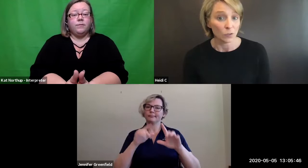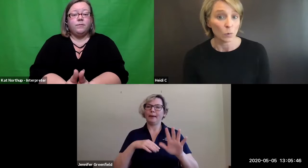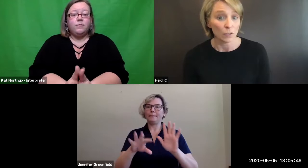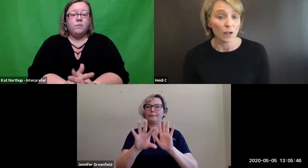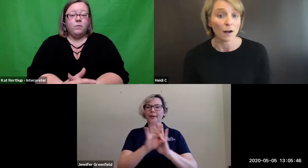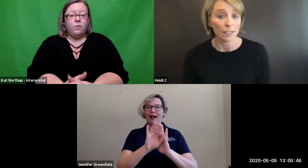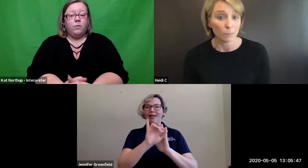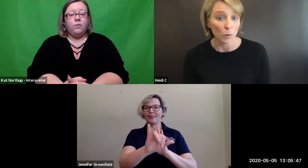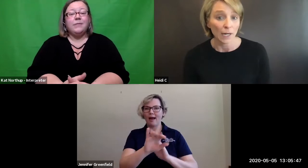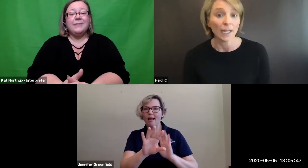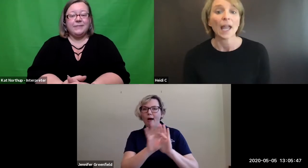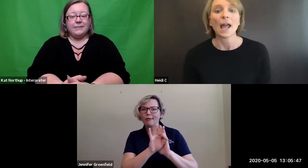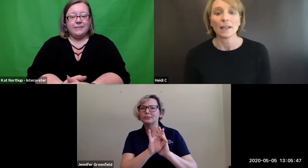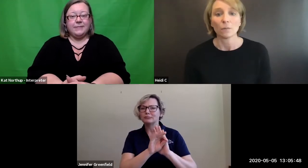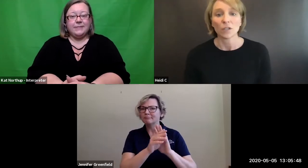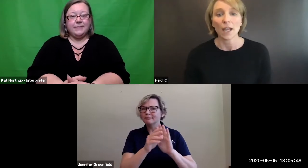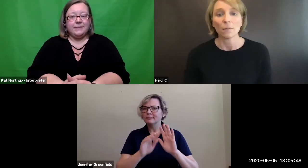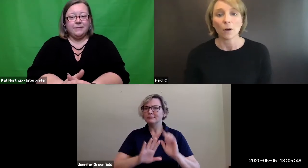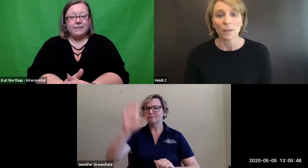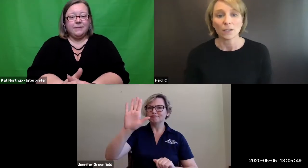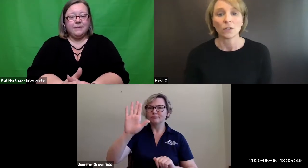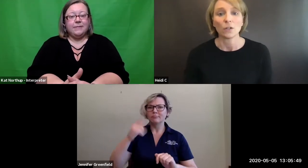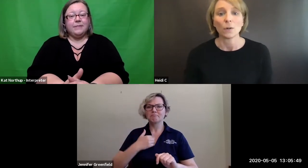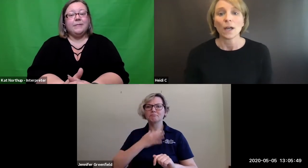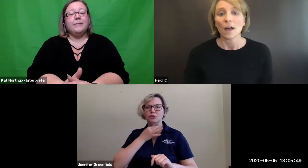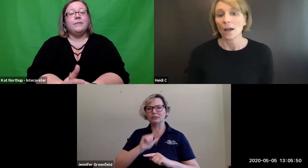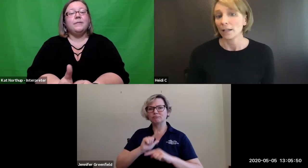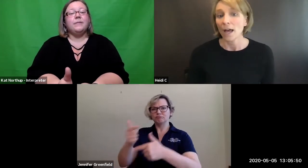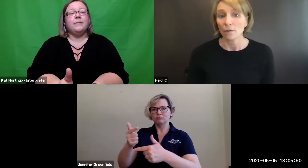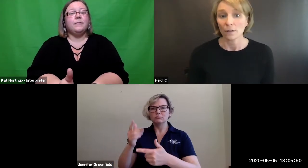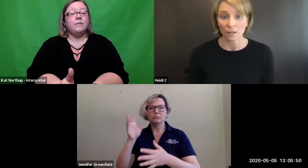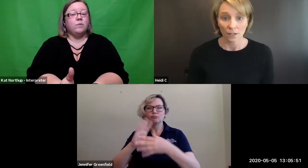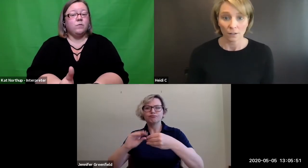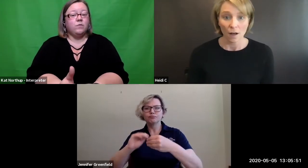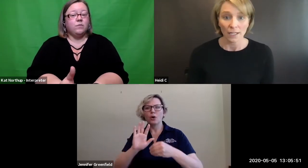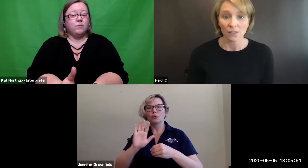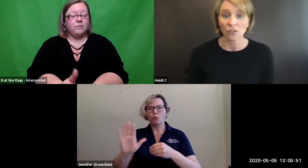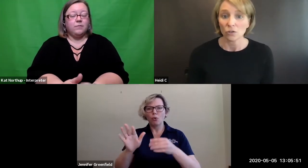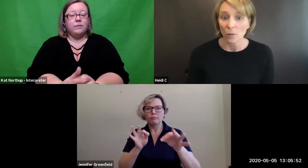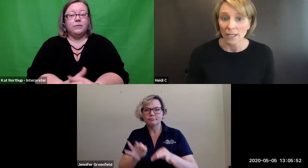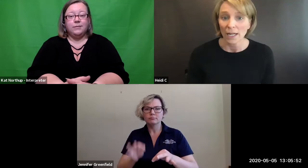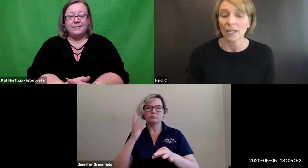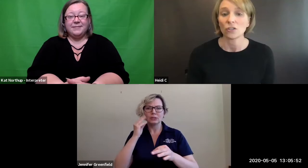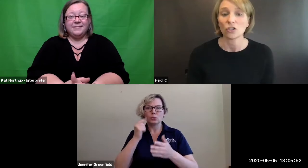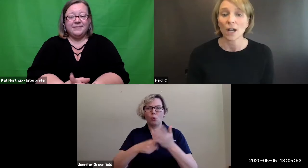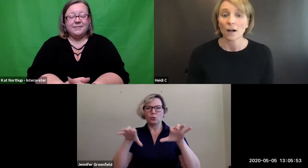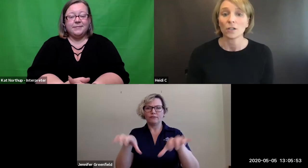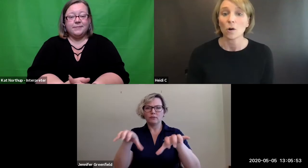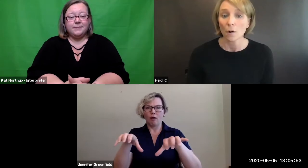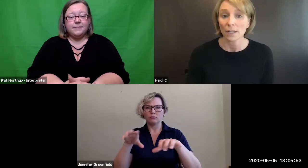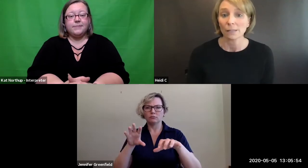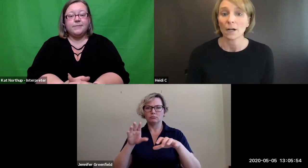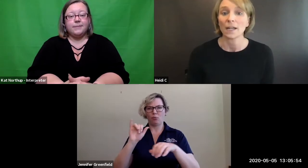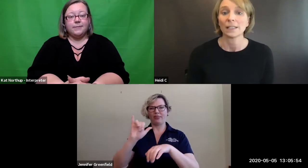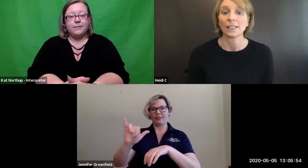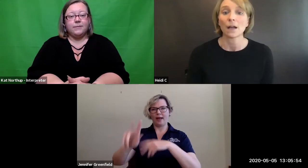other schools are exploring, and then we'll take a moment to allow the audience to join in and share your